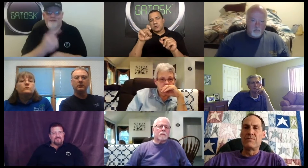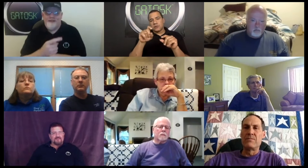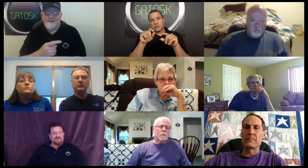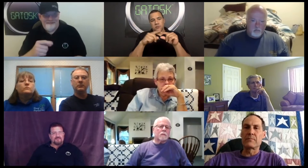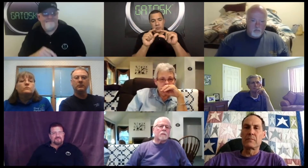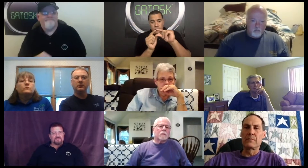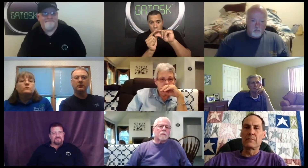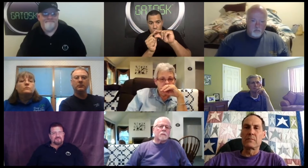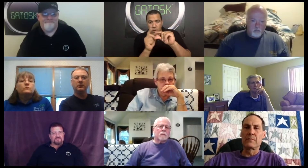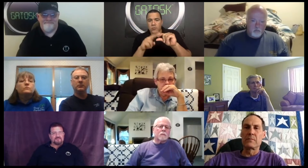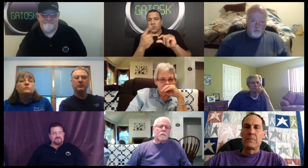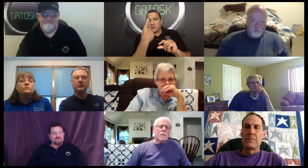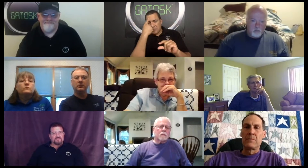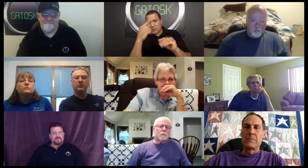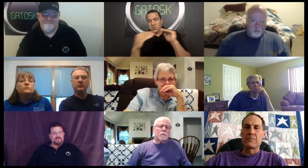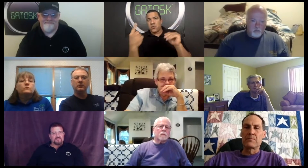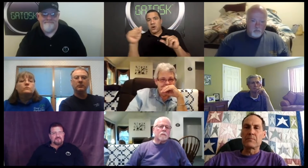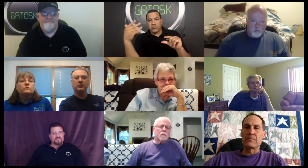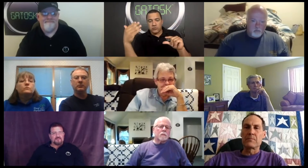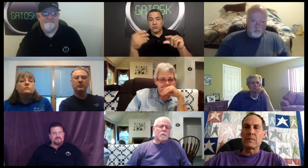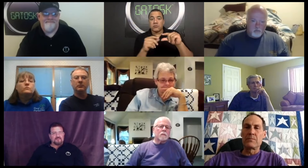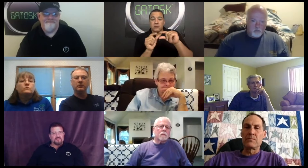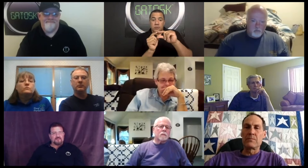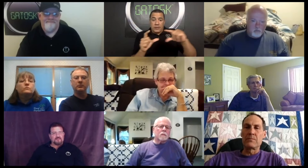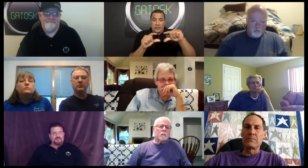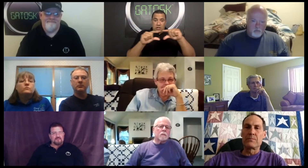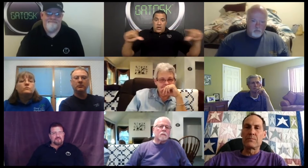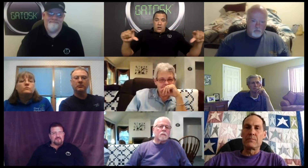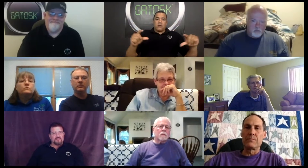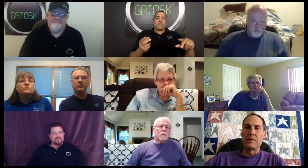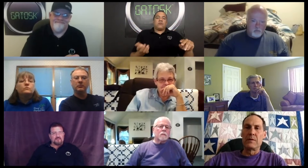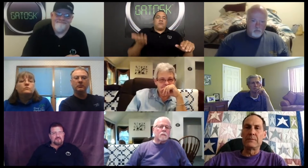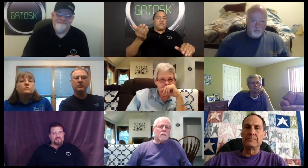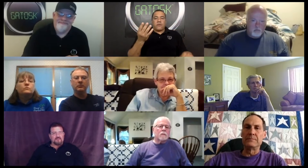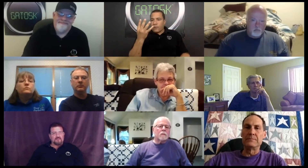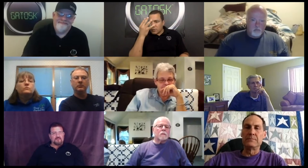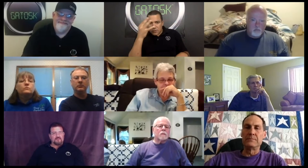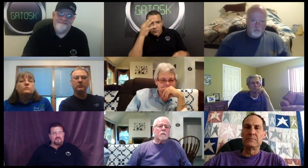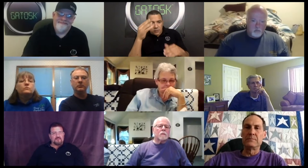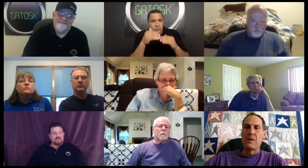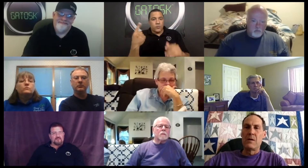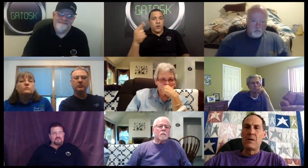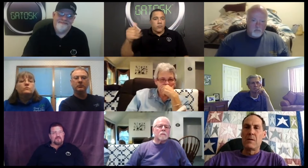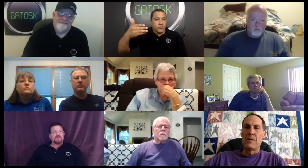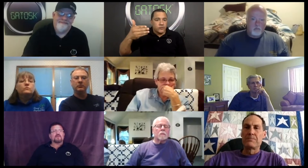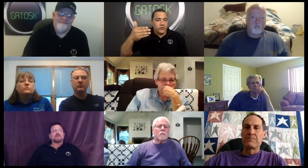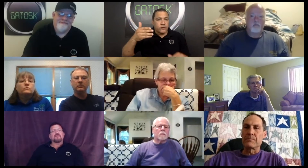impression. So it depends on the size. If it's 1 cent, it's a smaller size. For the larger banners, it costs maybe 4 cents